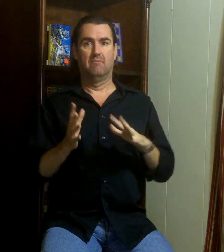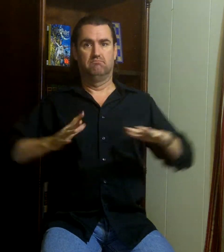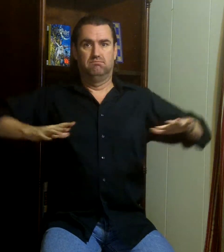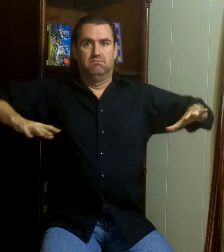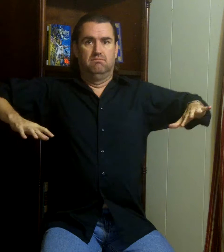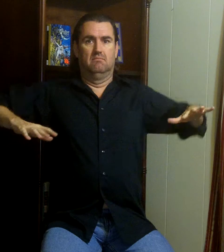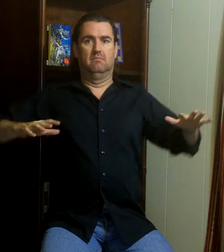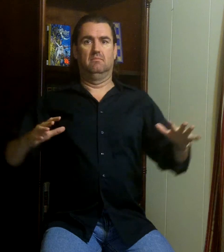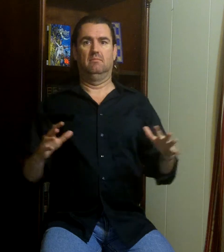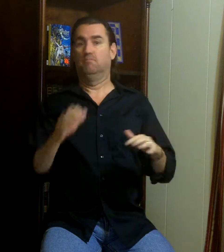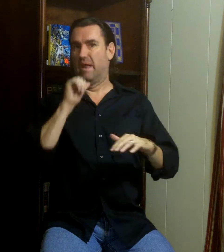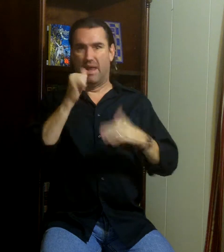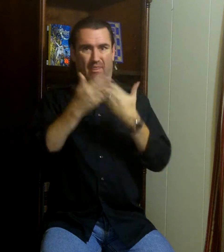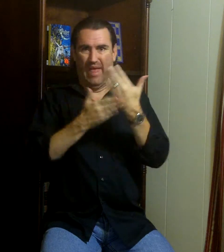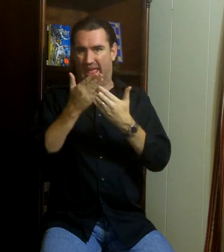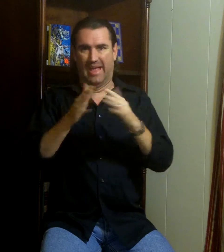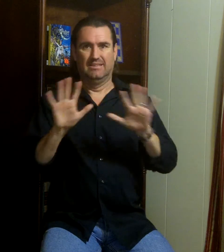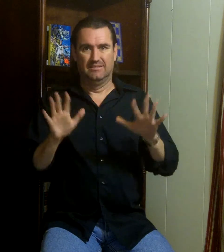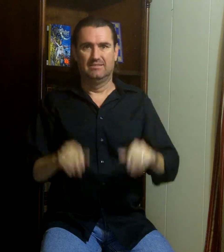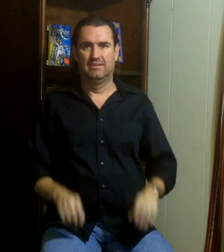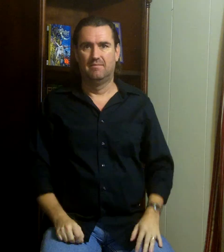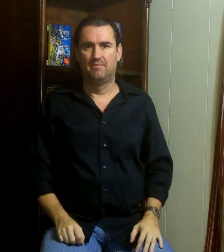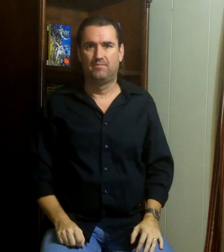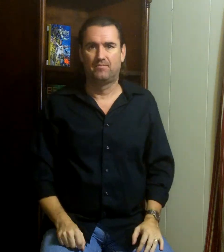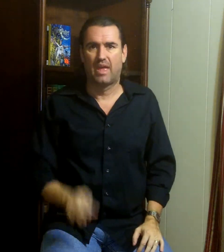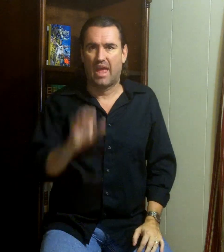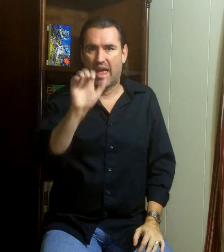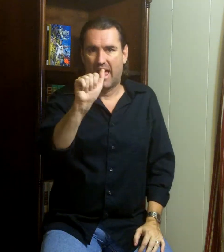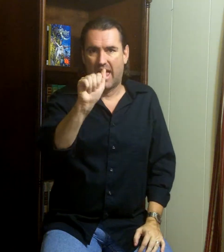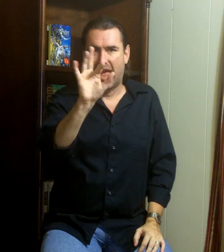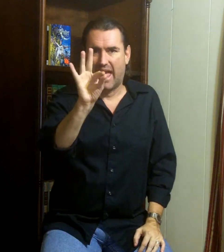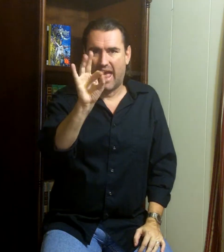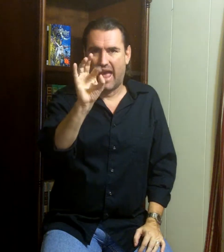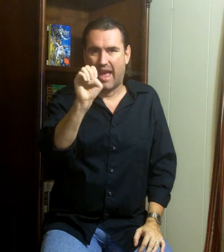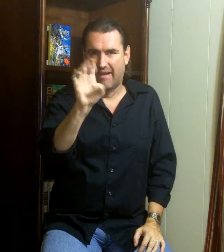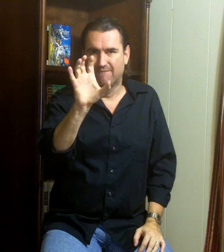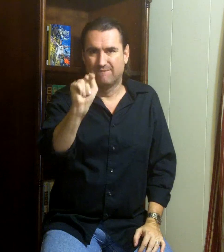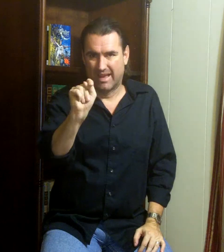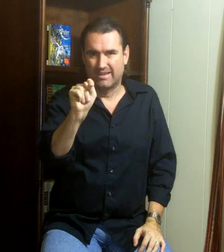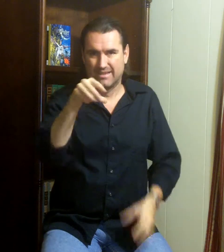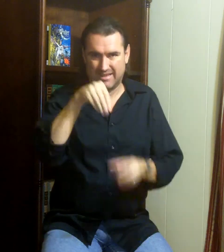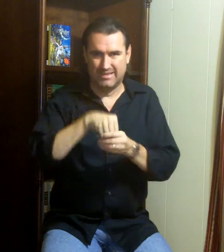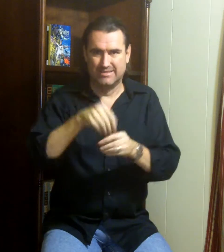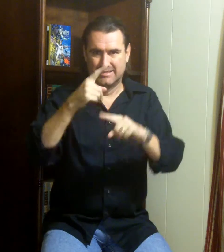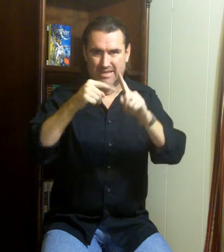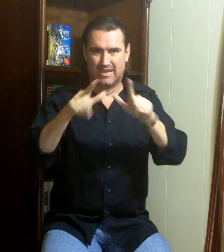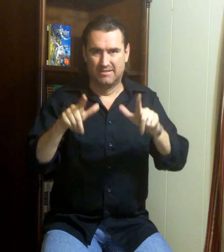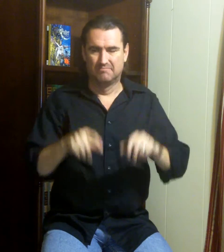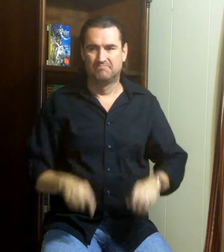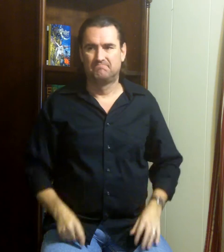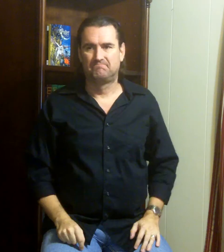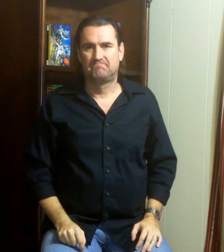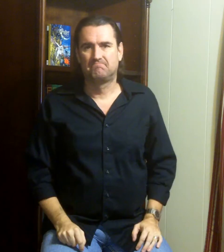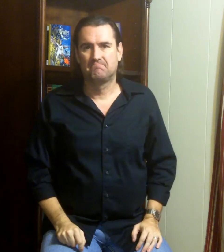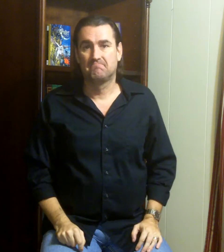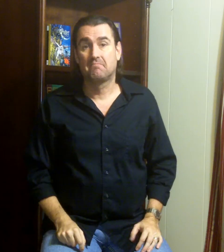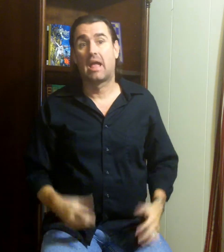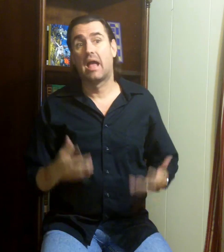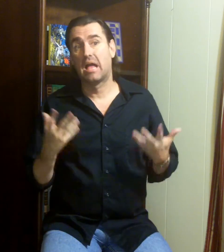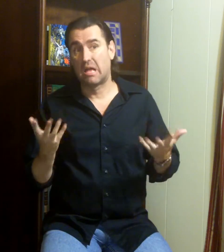body movements, all the things that are affective part of sign language. It'll include